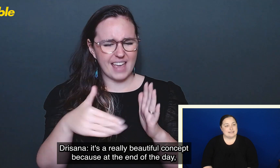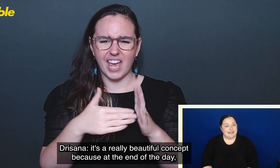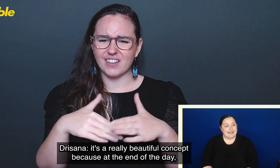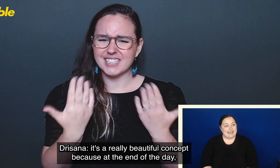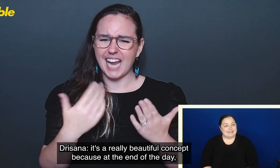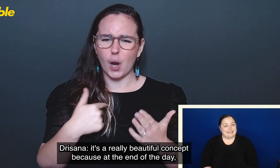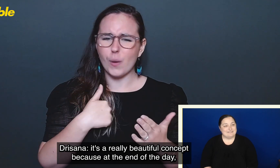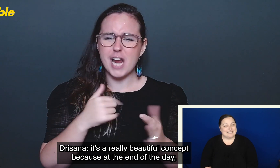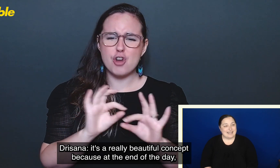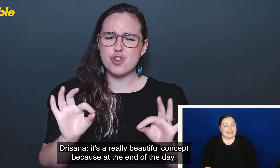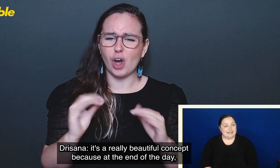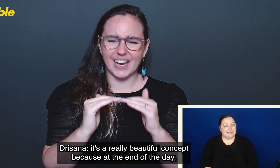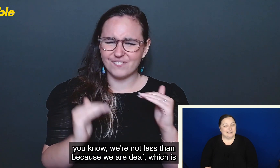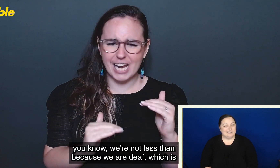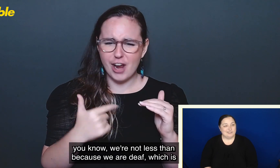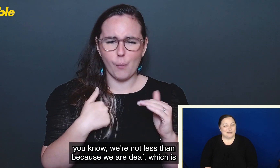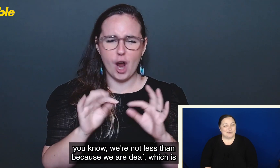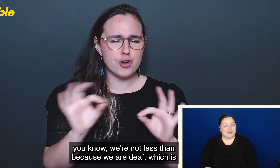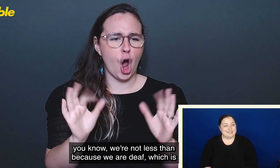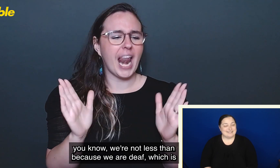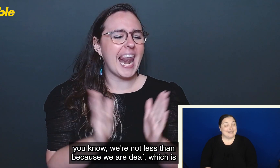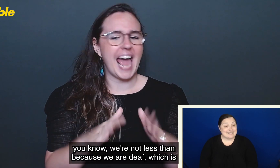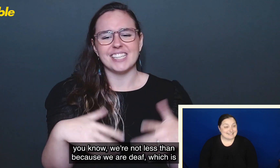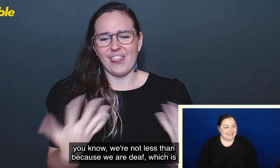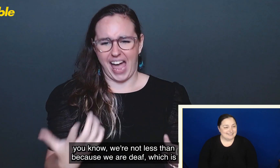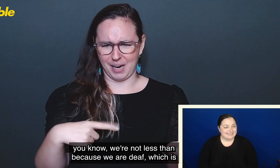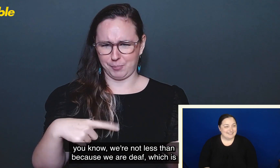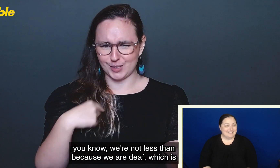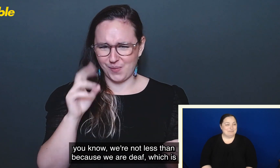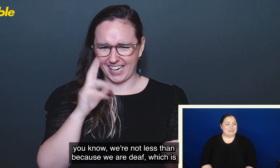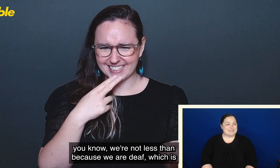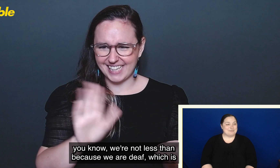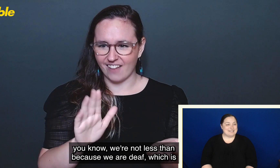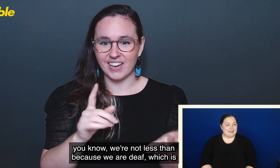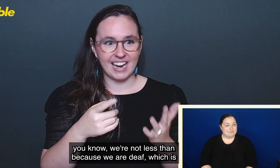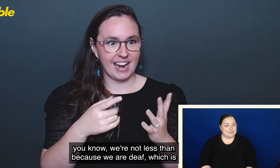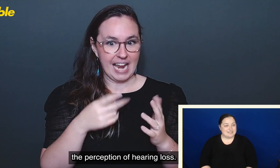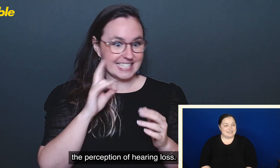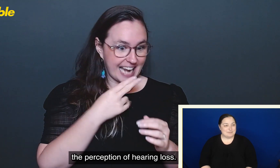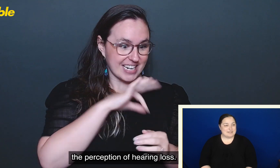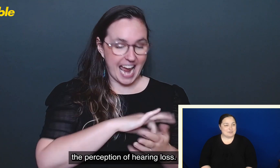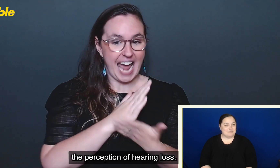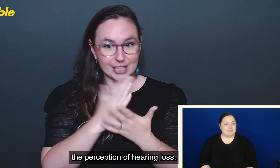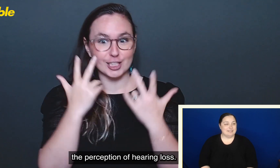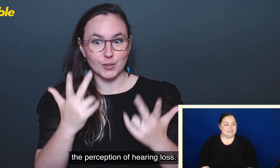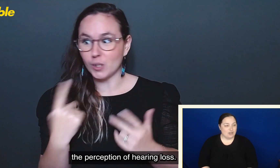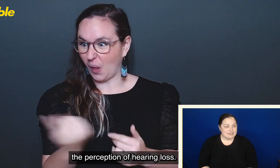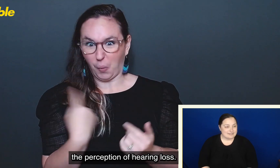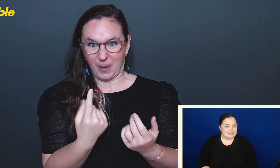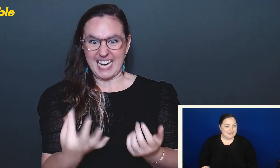because at the end of the day, we're not less than because we're deaf, which is the perception of